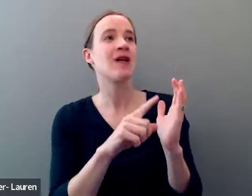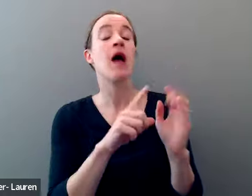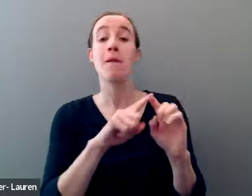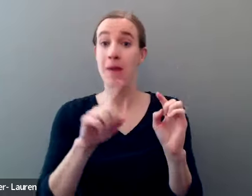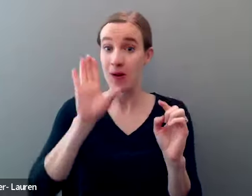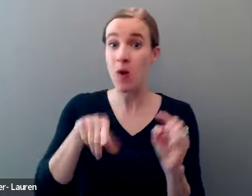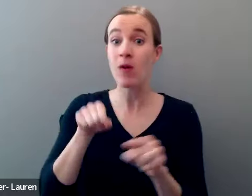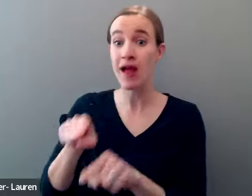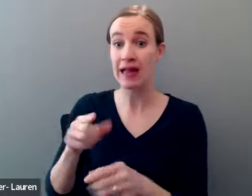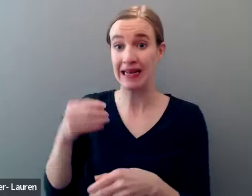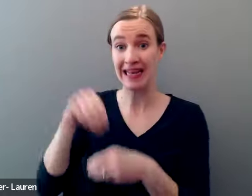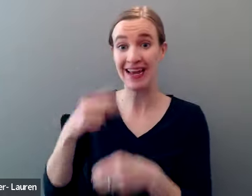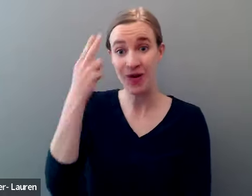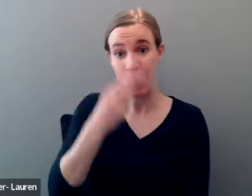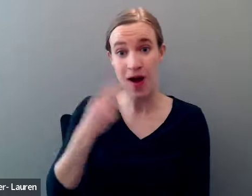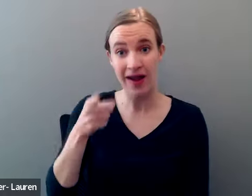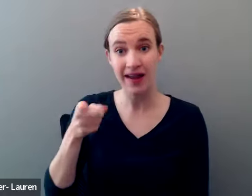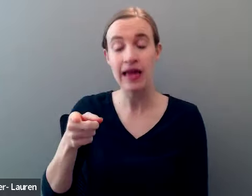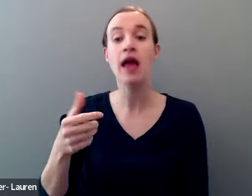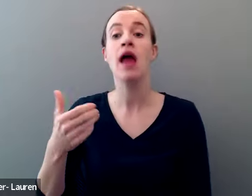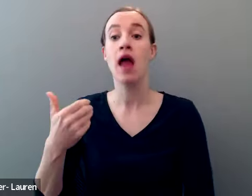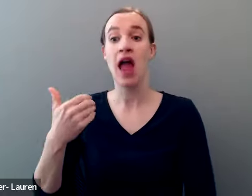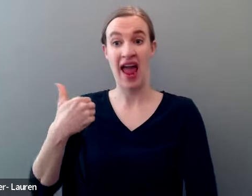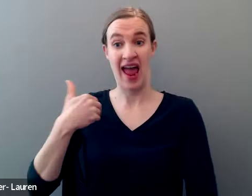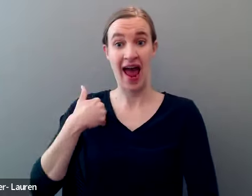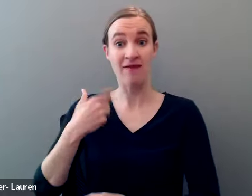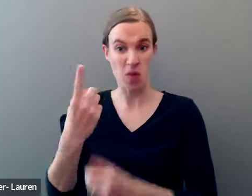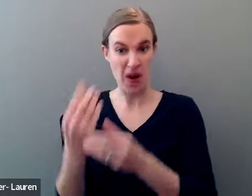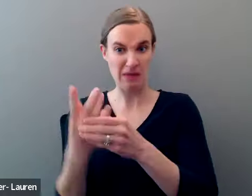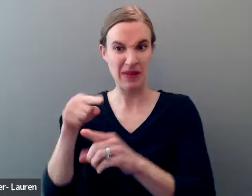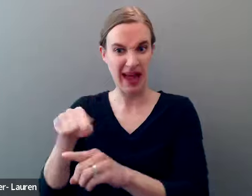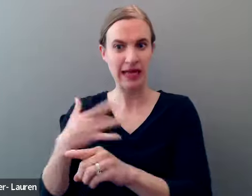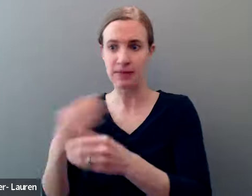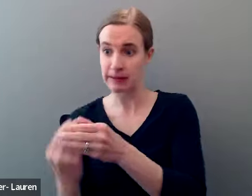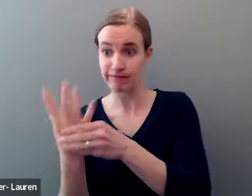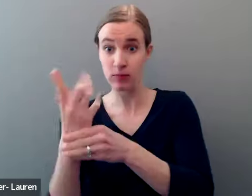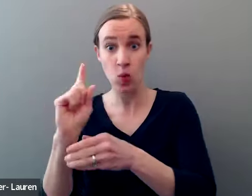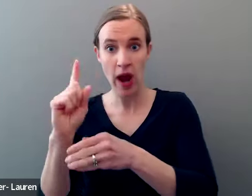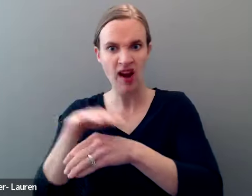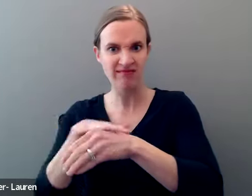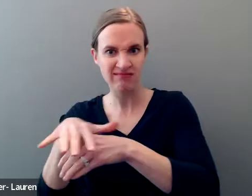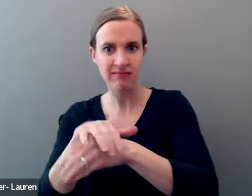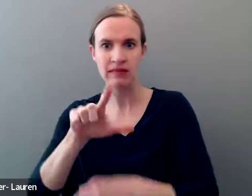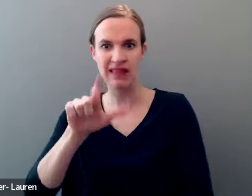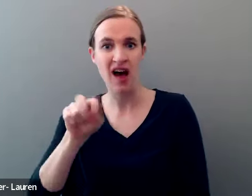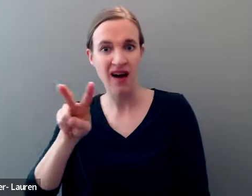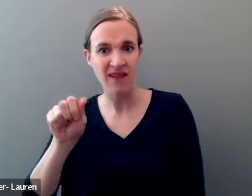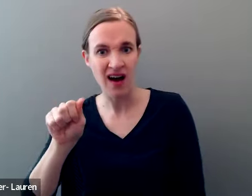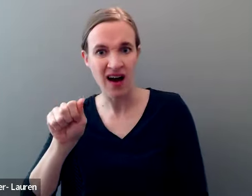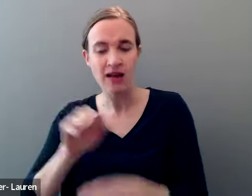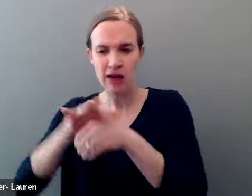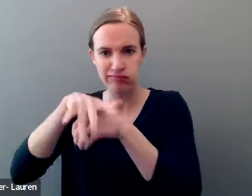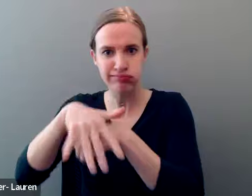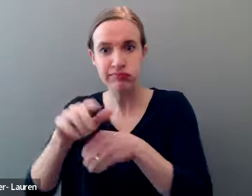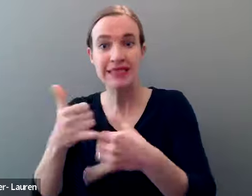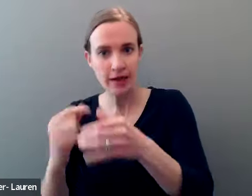lava. And so it's kind of that same thing. Like we can still flourish in the midst of really